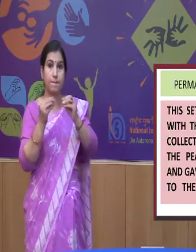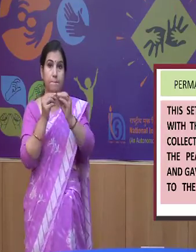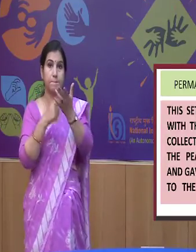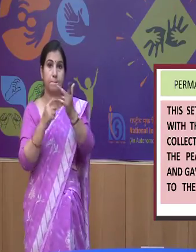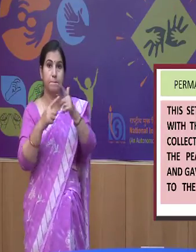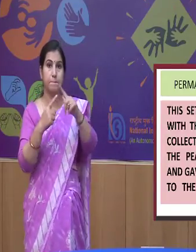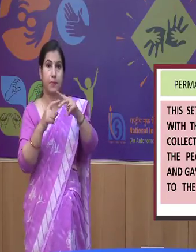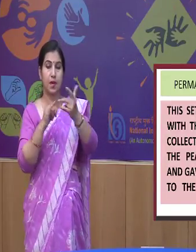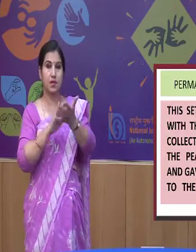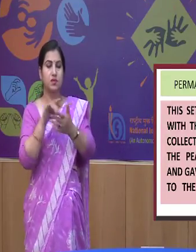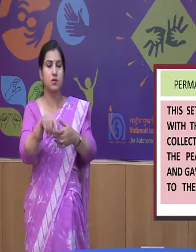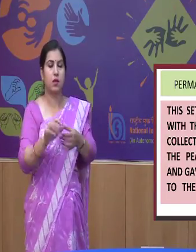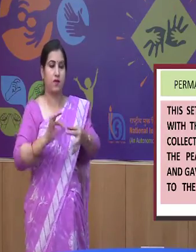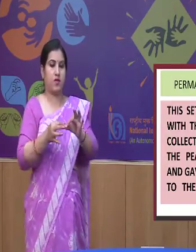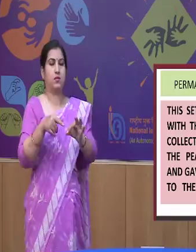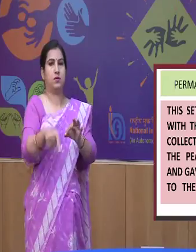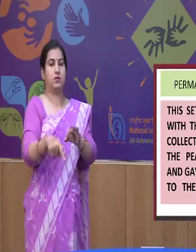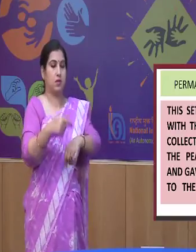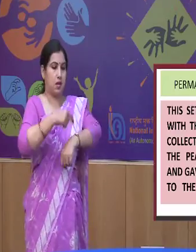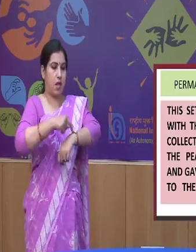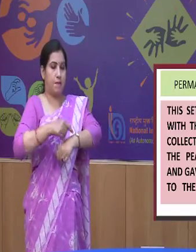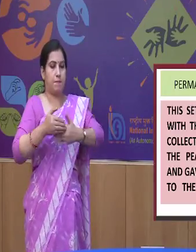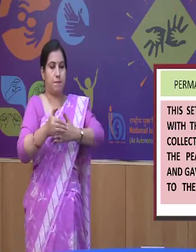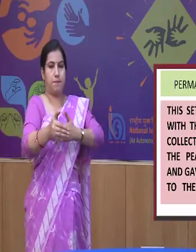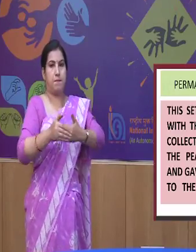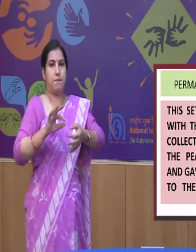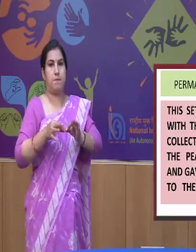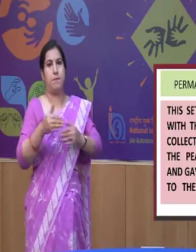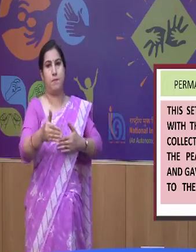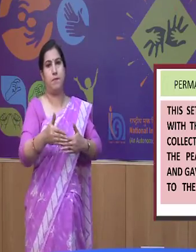fixed for a fixed period of time.